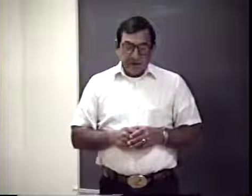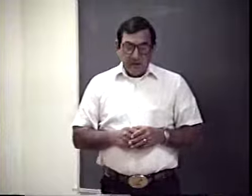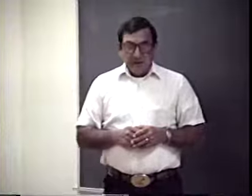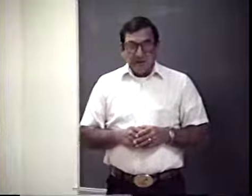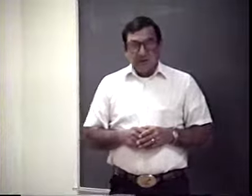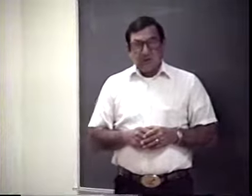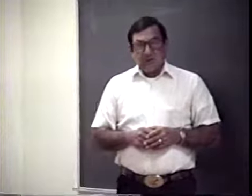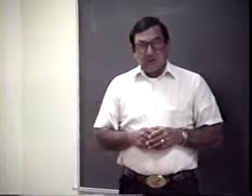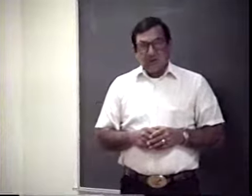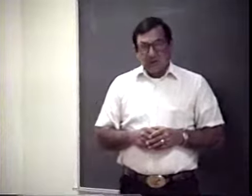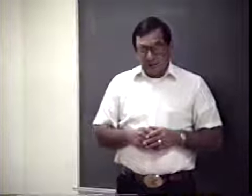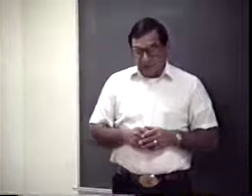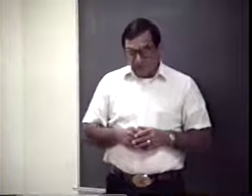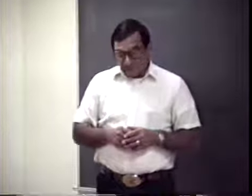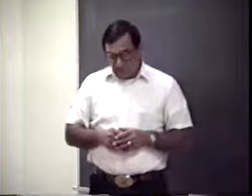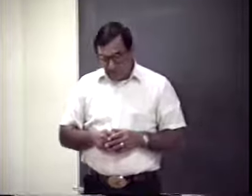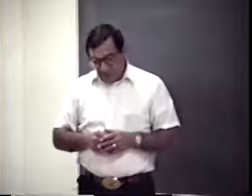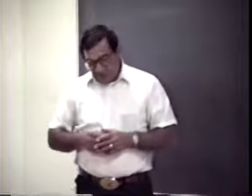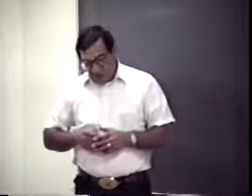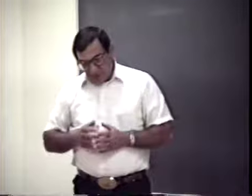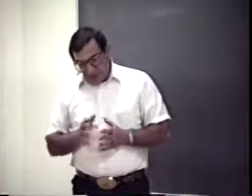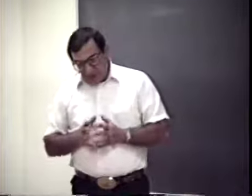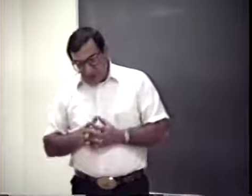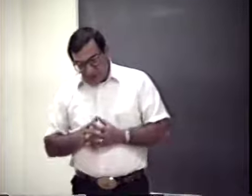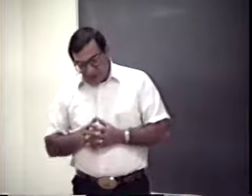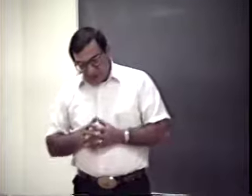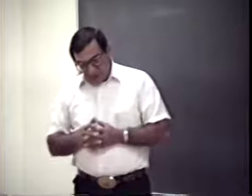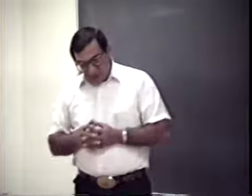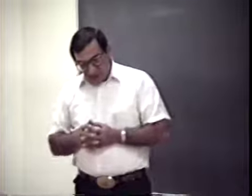Another achievement that I feel I got by it is